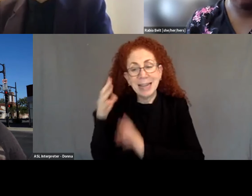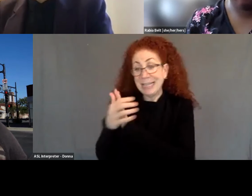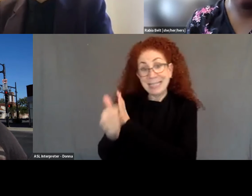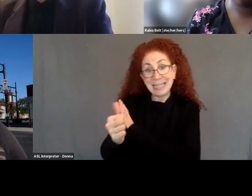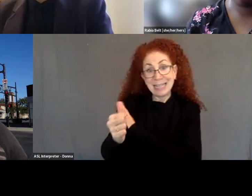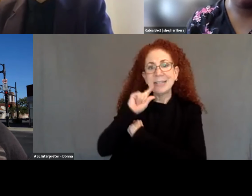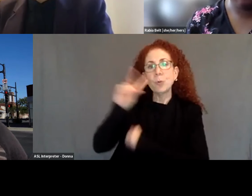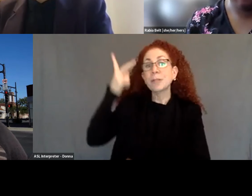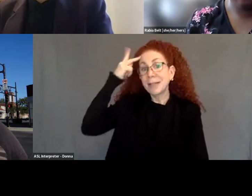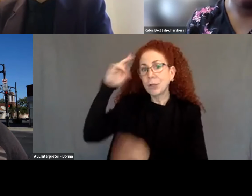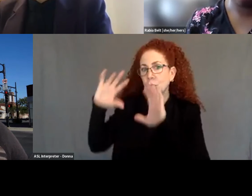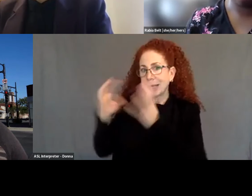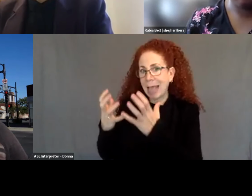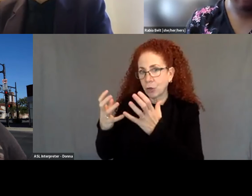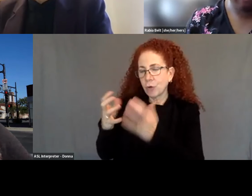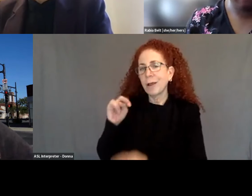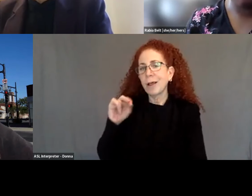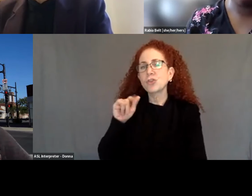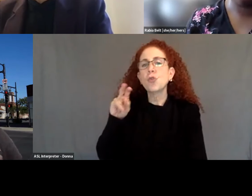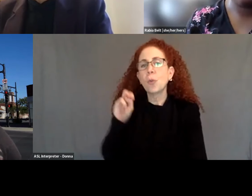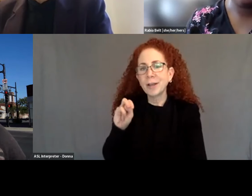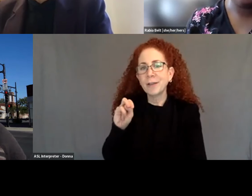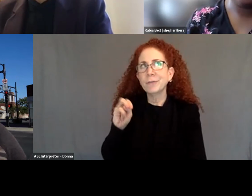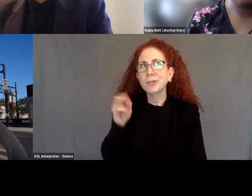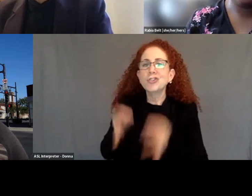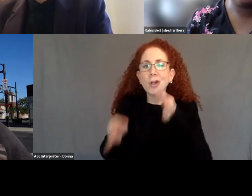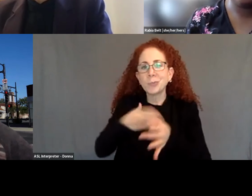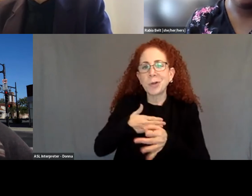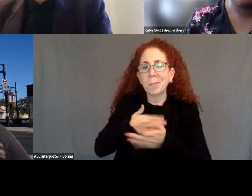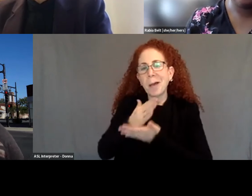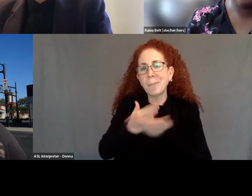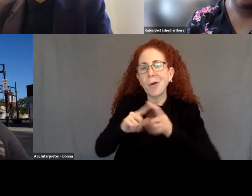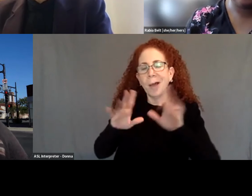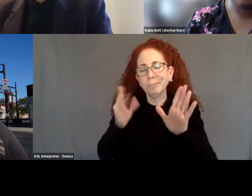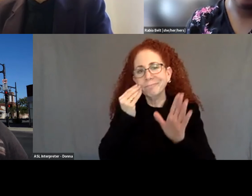category. It's not a normative judgment on my part. It's a normative judgment by the labor movement. But